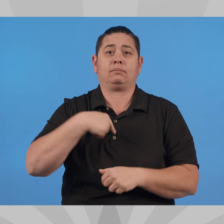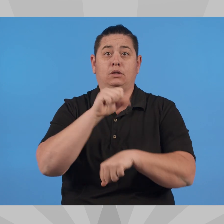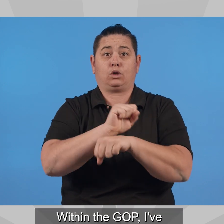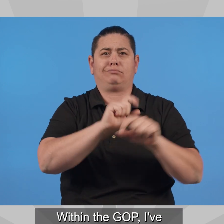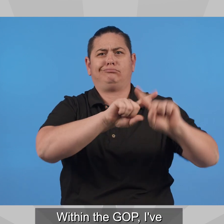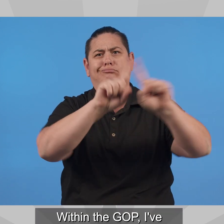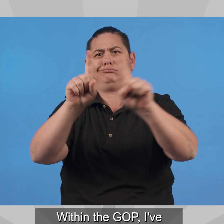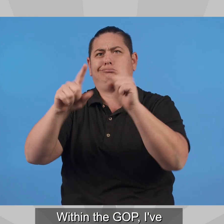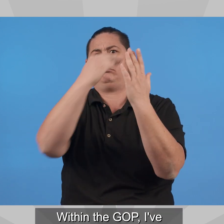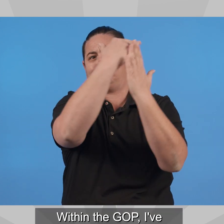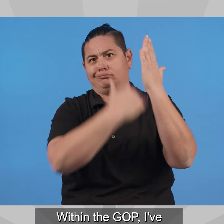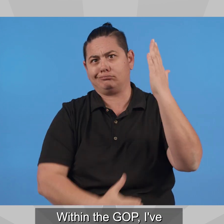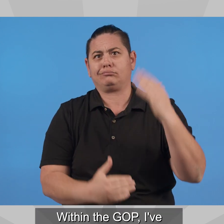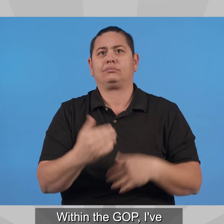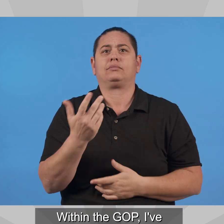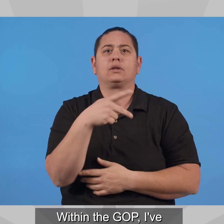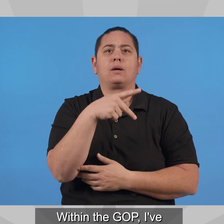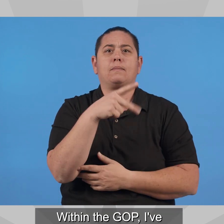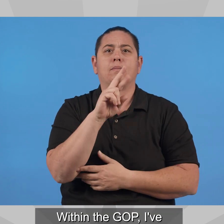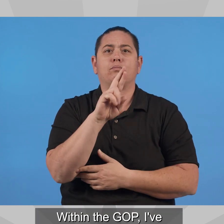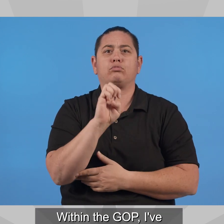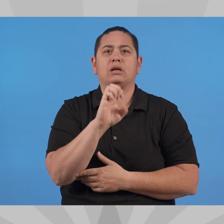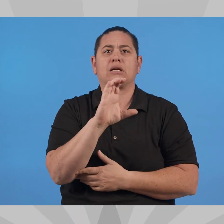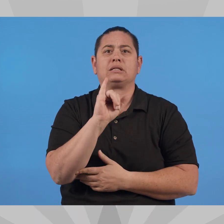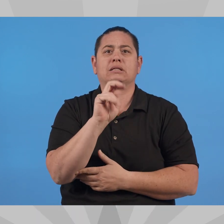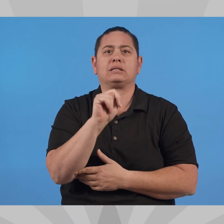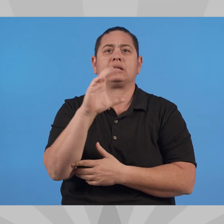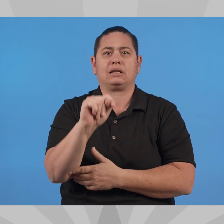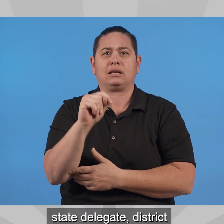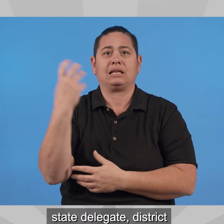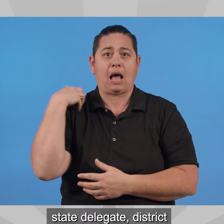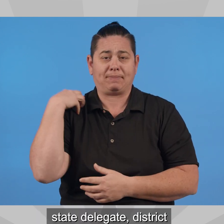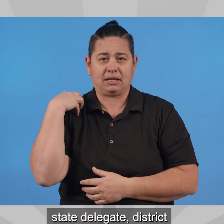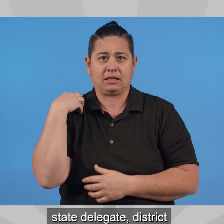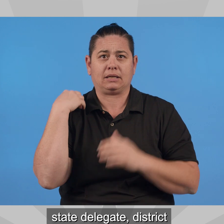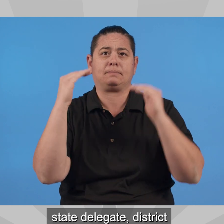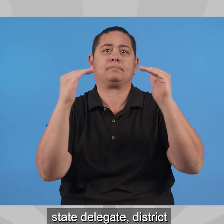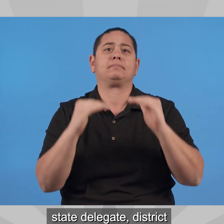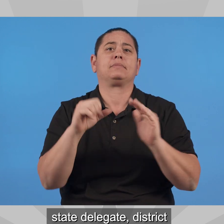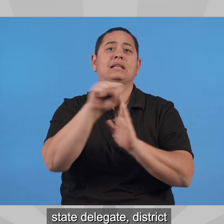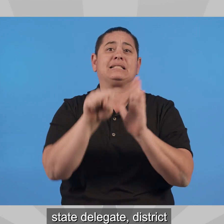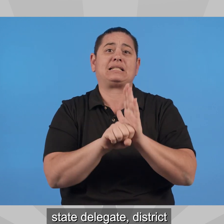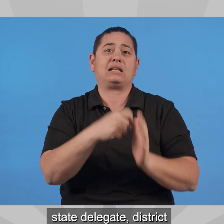Within the GOP, I've served as precinct captain, state delegate,